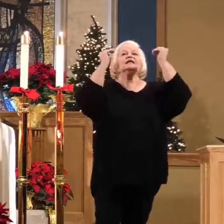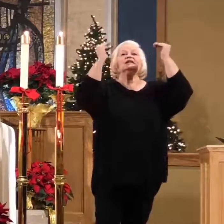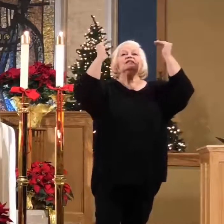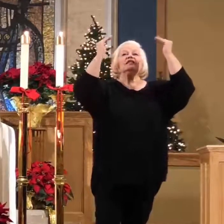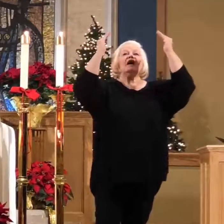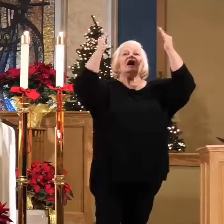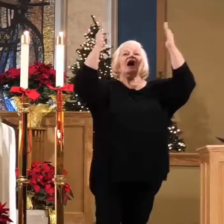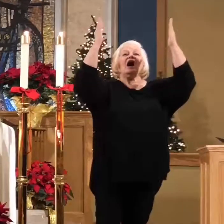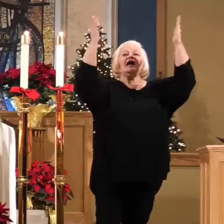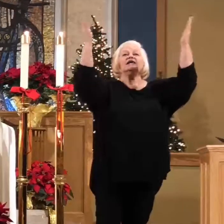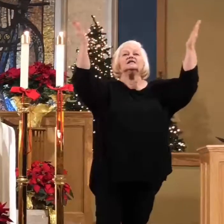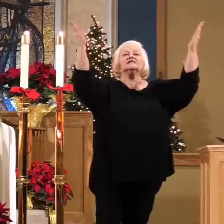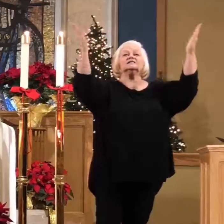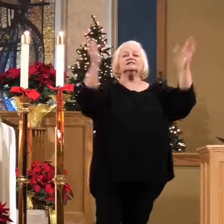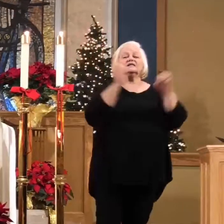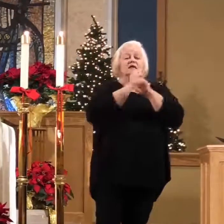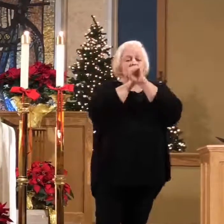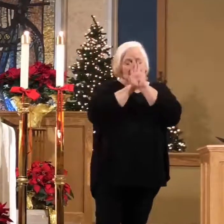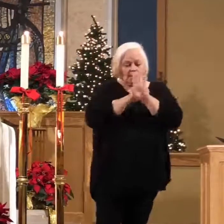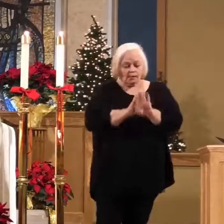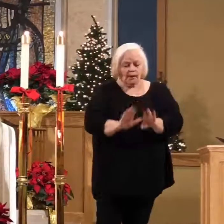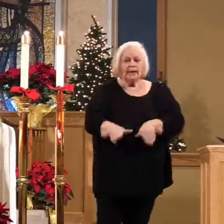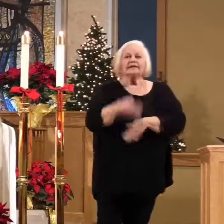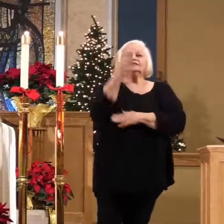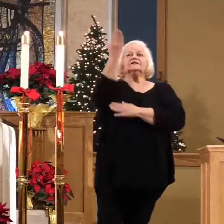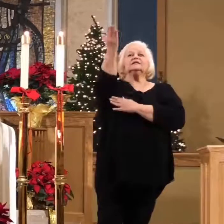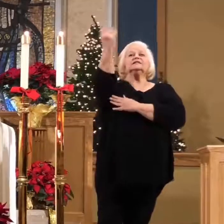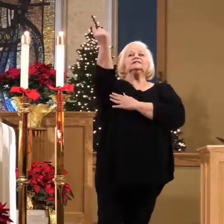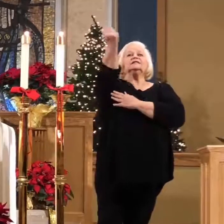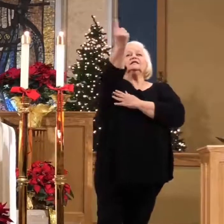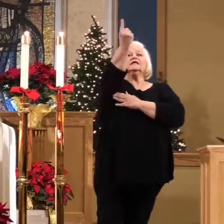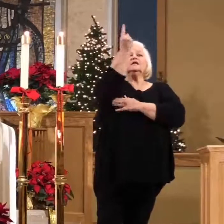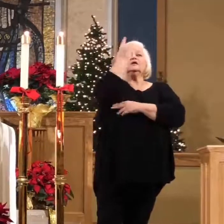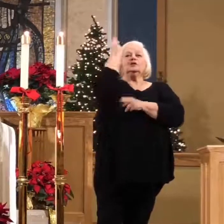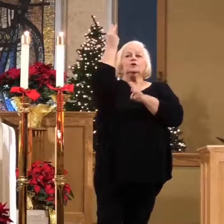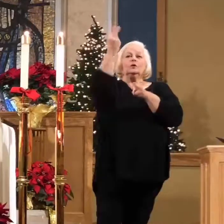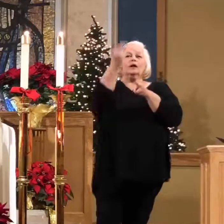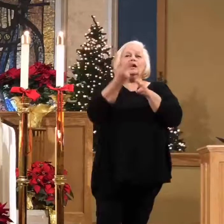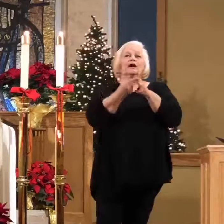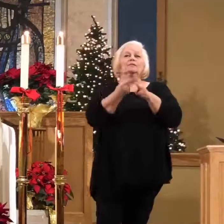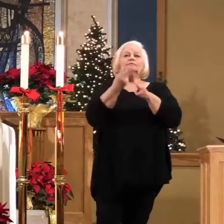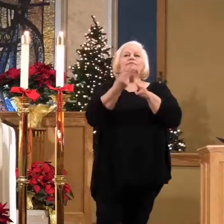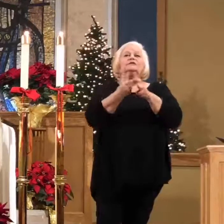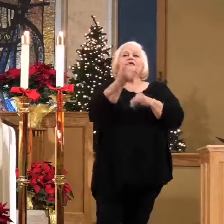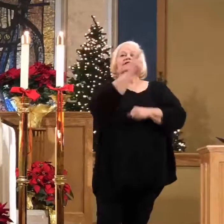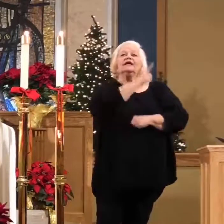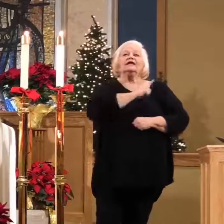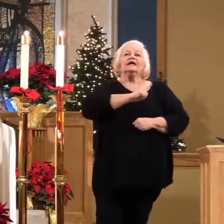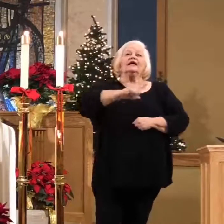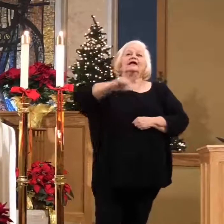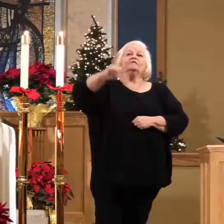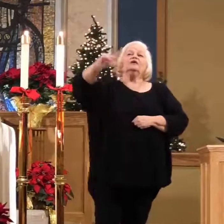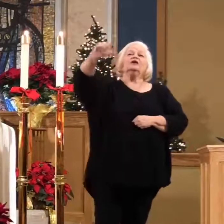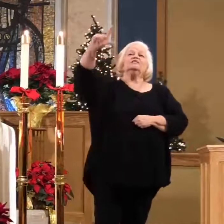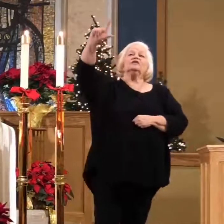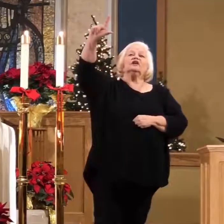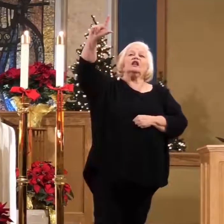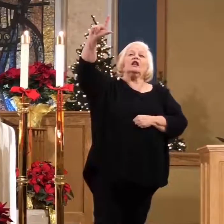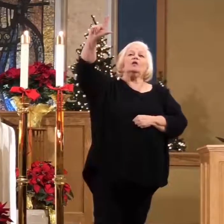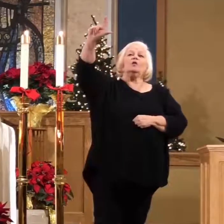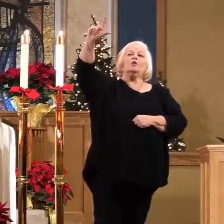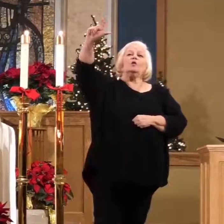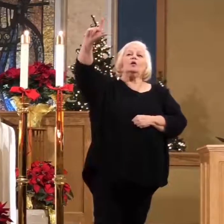Hosanna in the highest. Blessed is he who comes in the name of